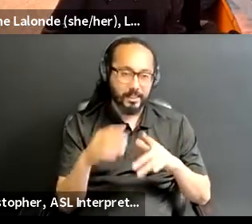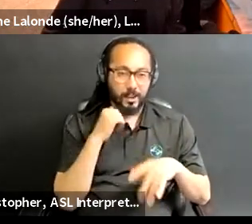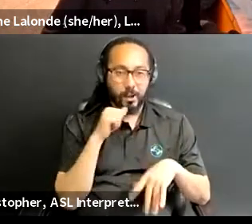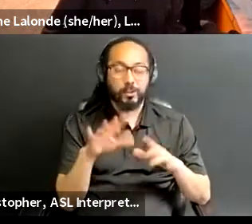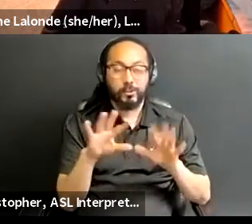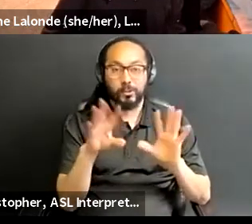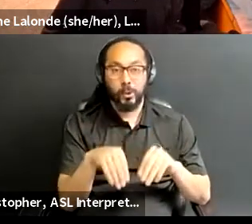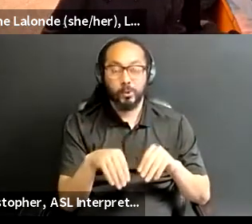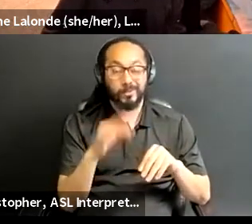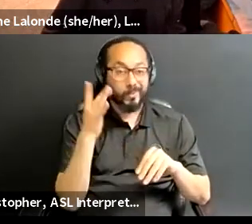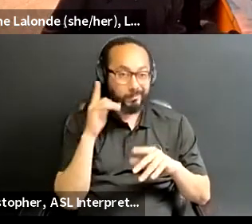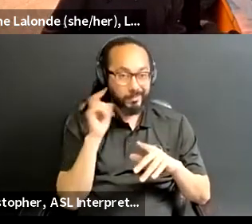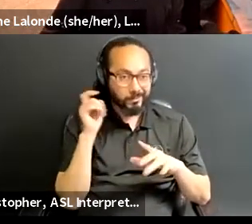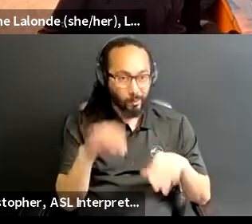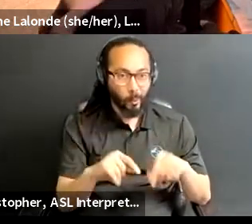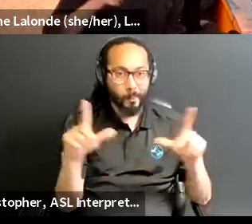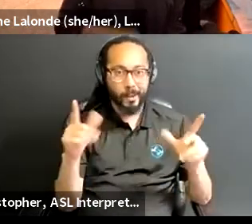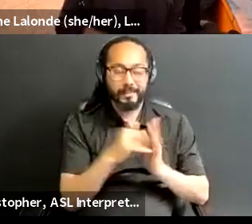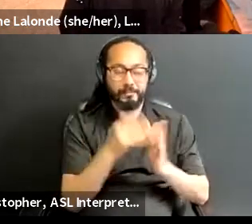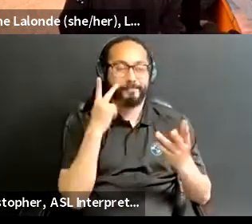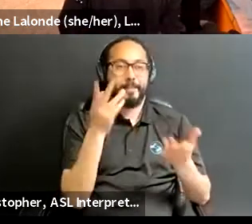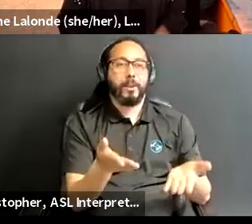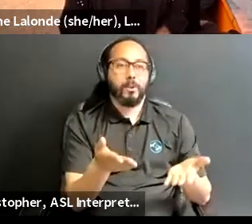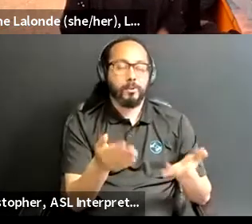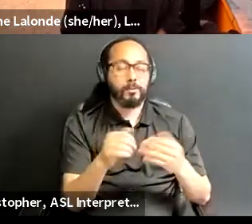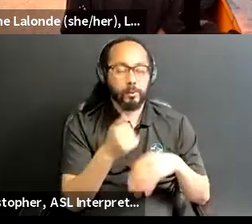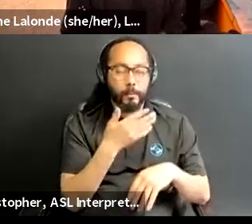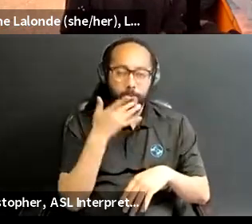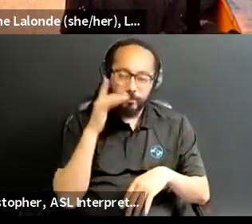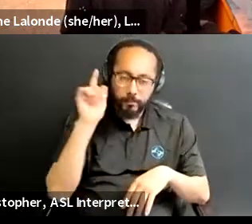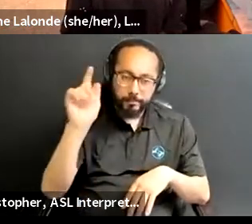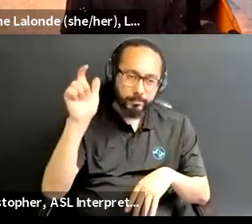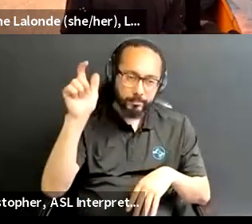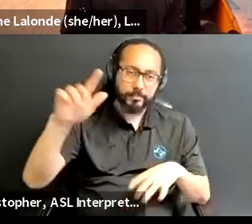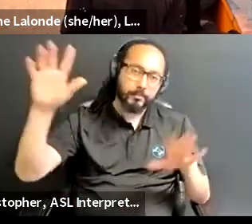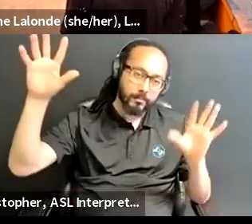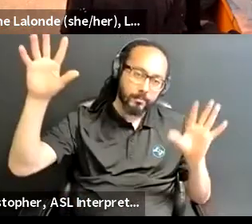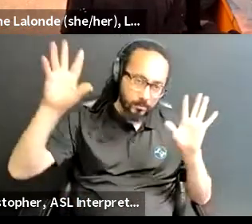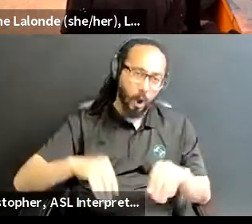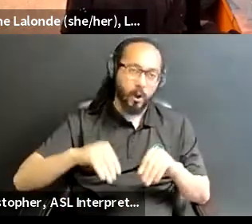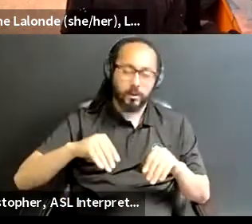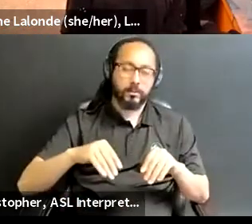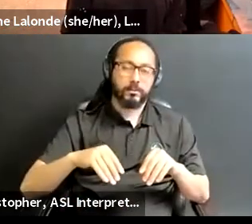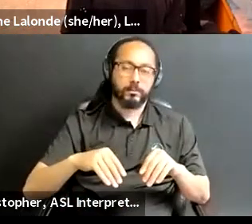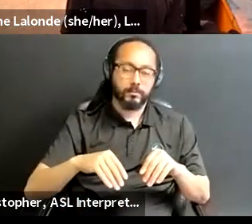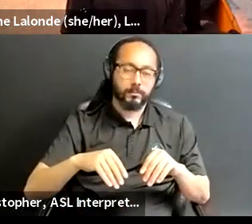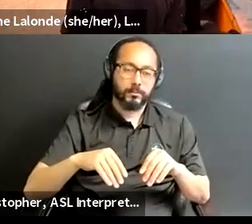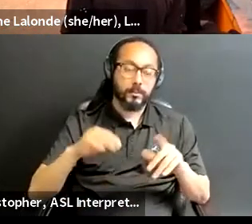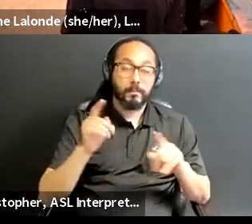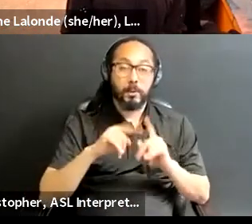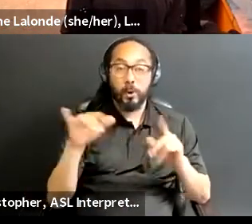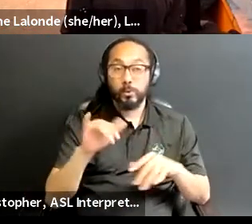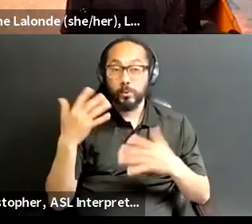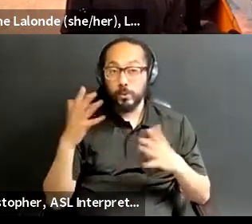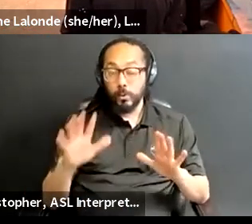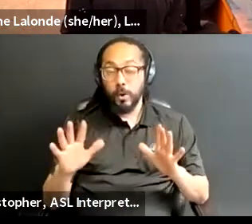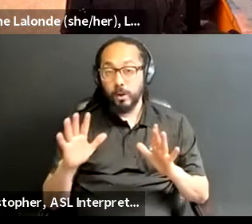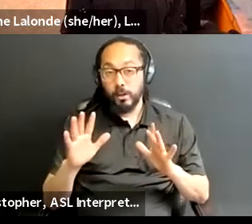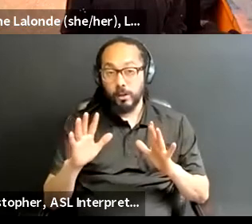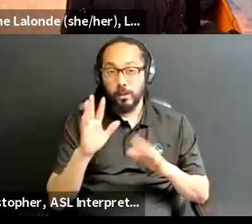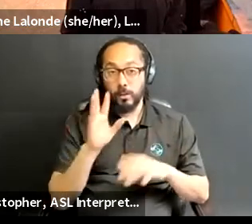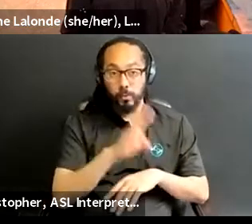window. However, for us, we did want to ensure that we didn't have any link that led back to us